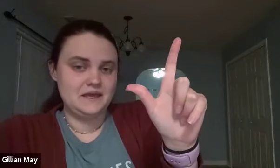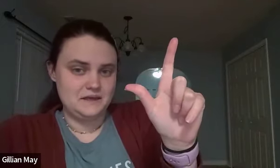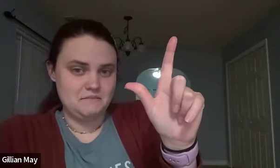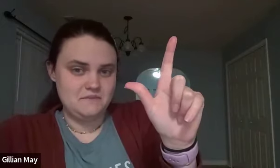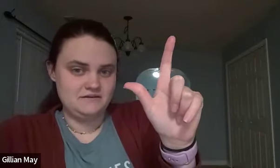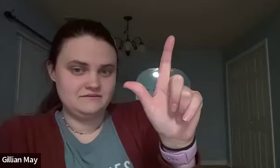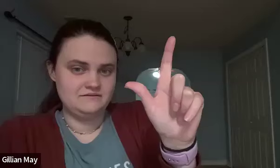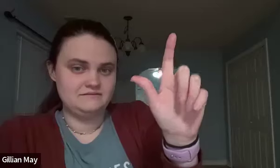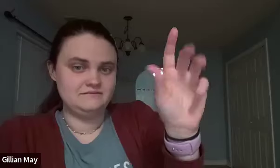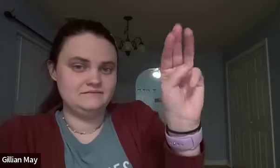M,